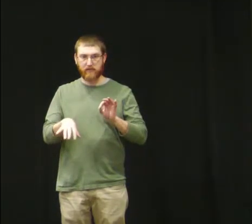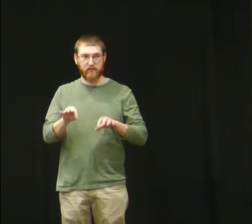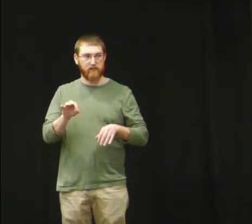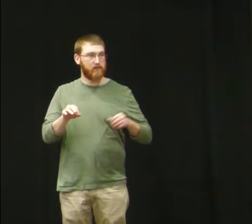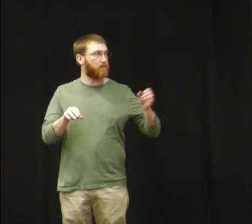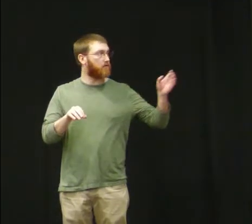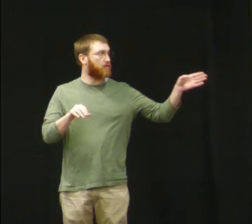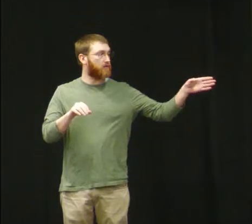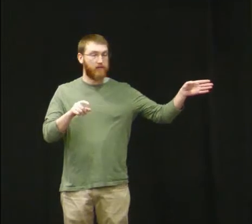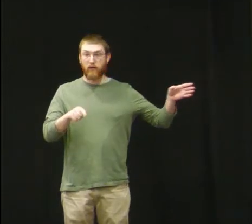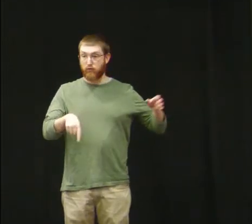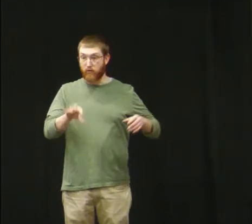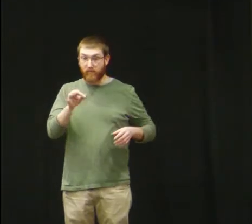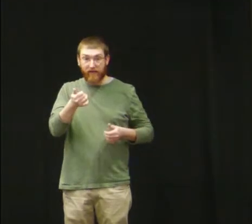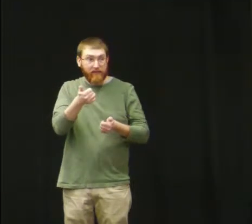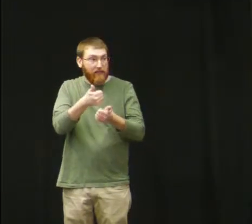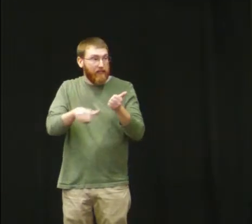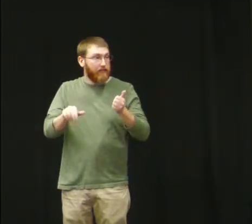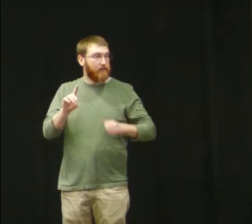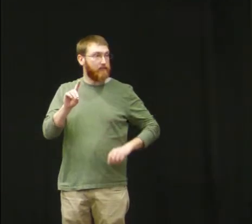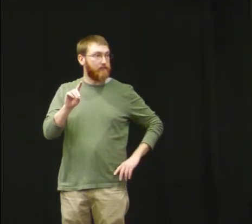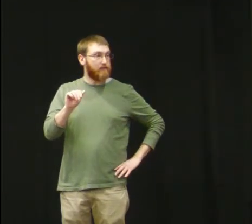Did you find data? Did you find it?